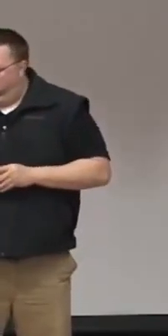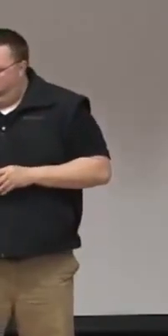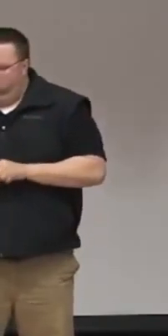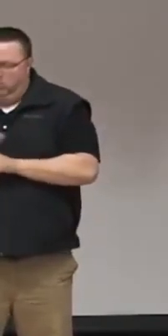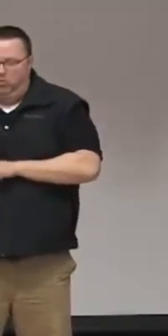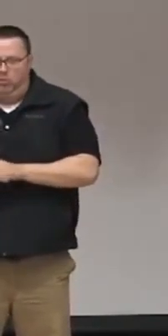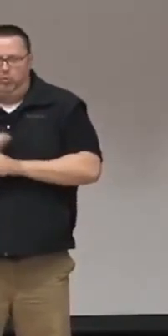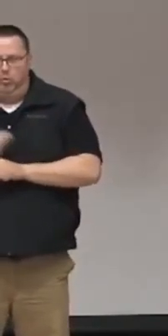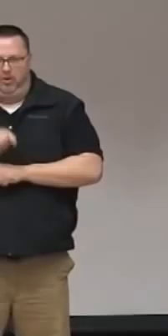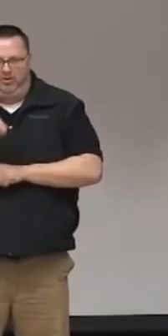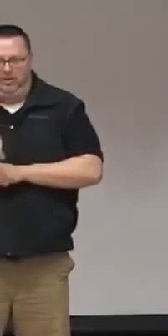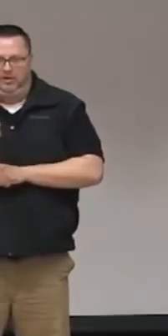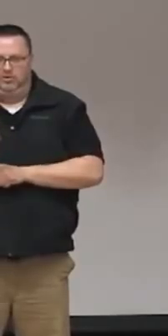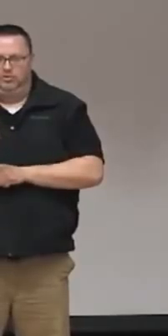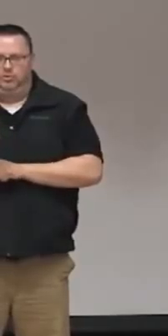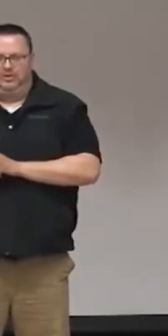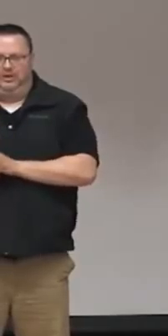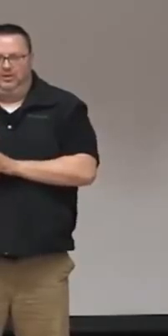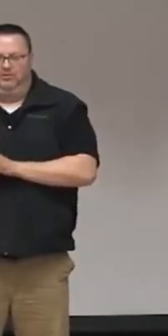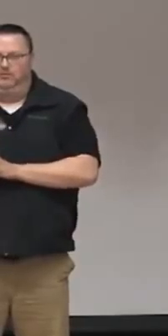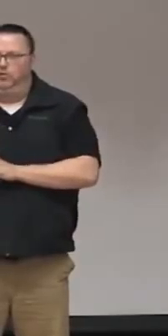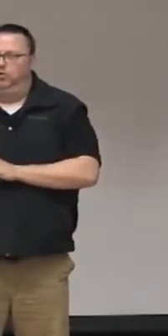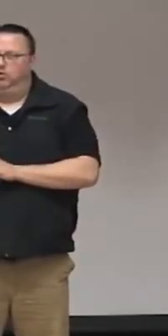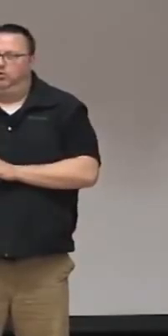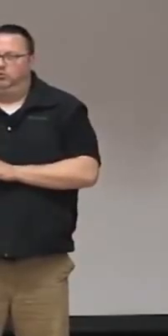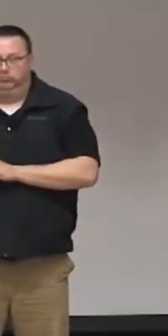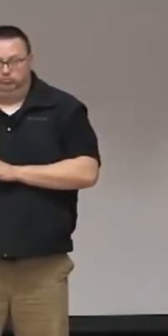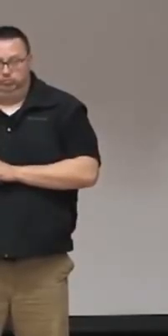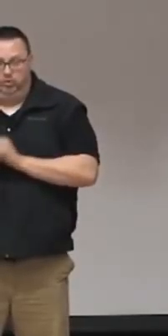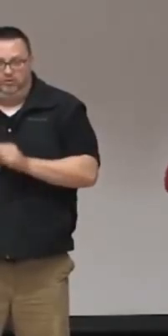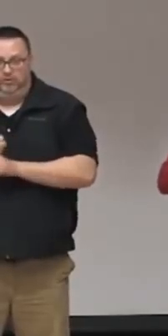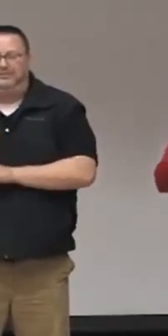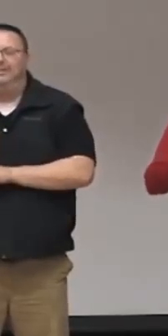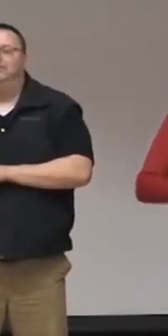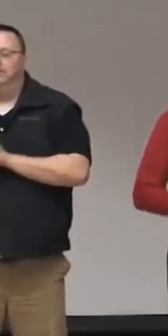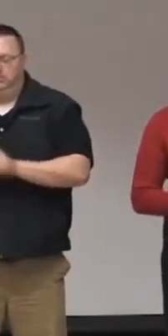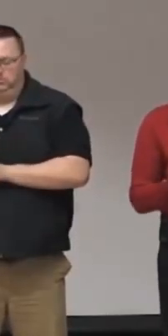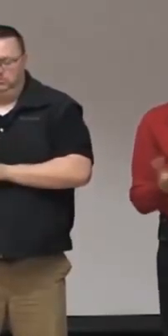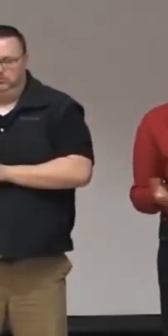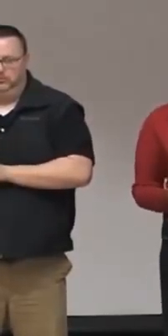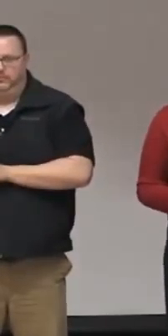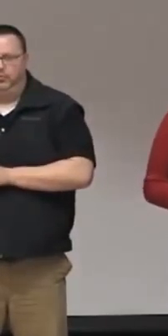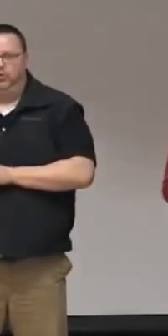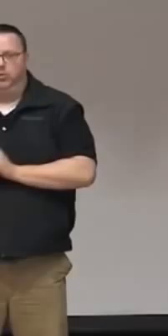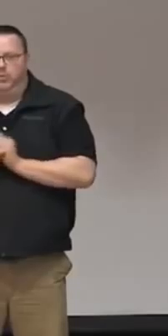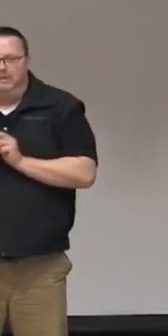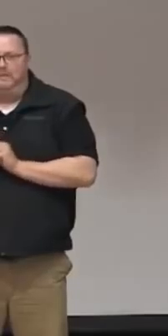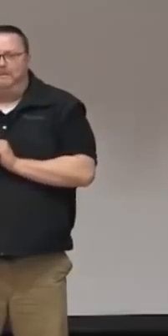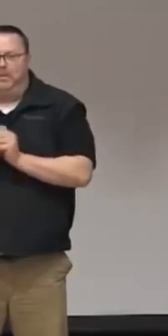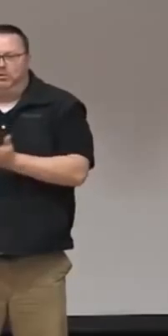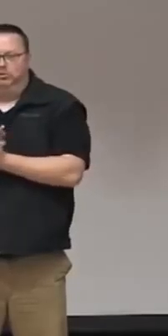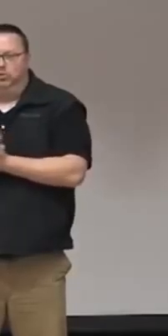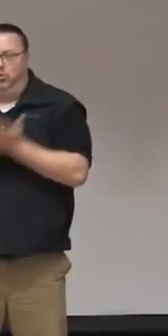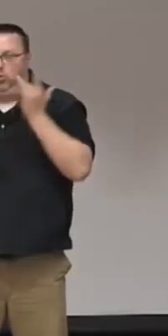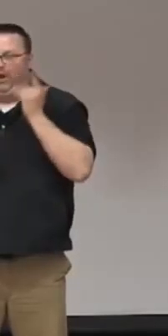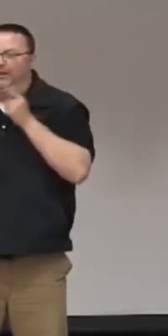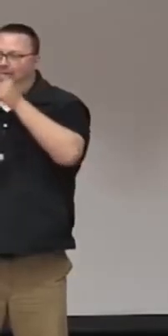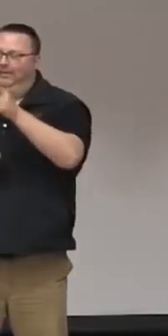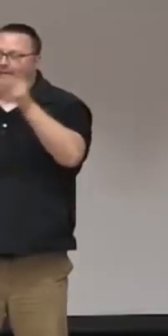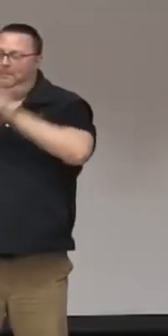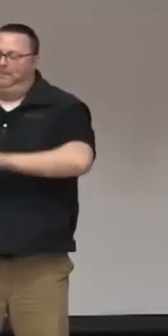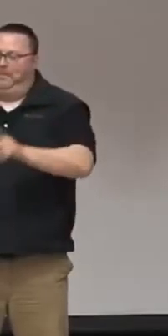years. From 2001, 11 years, from 2001, building the school, because the people asked us to do that. They also